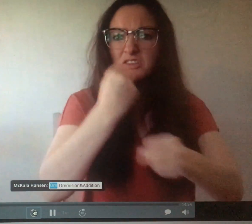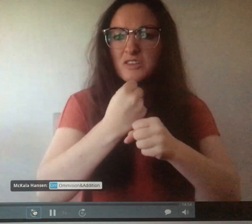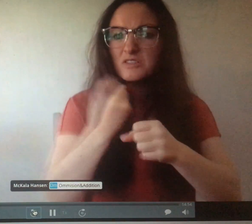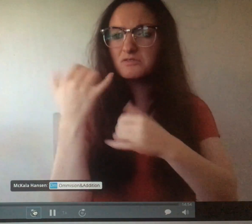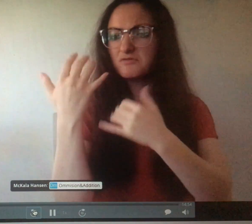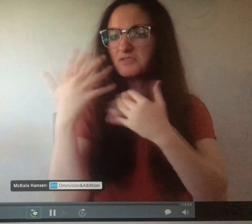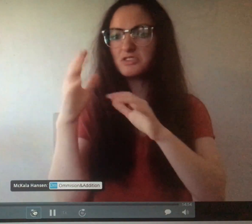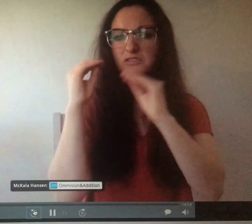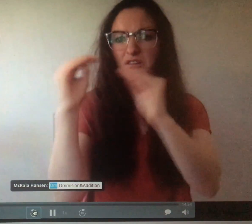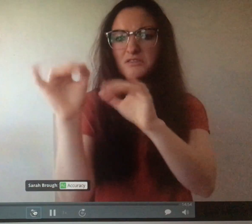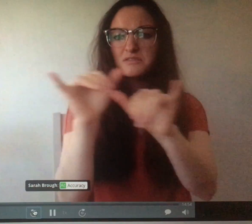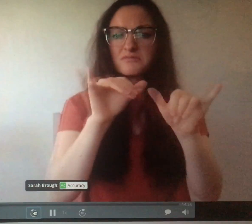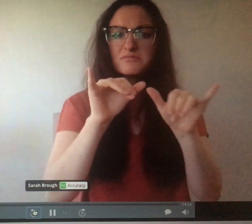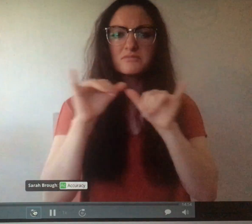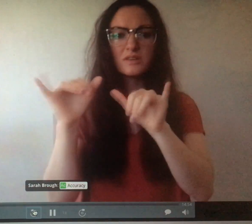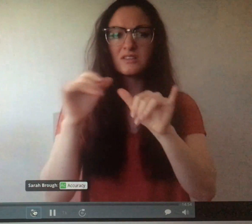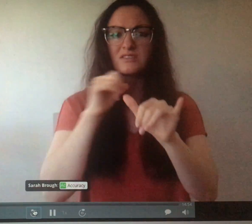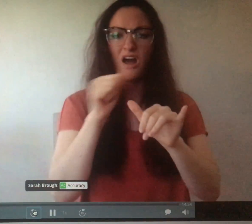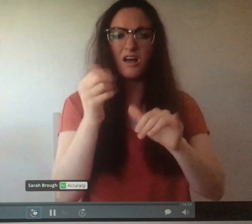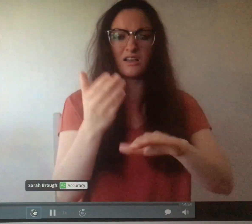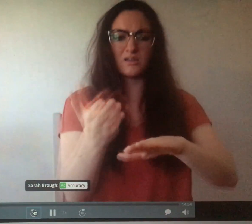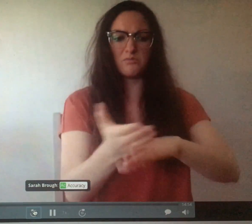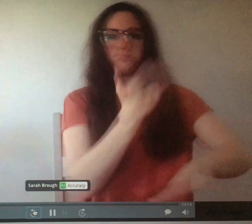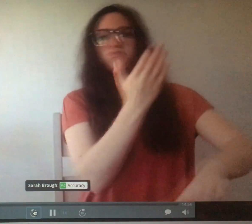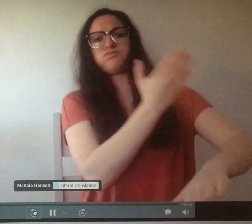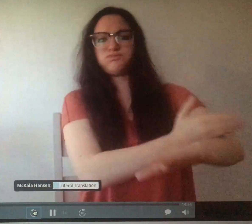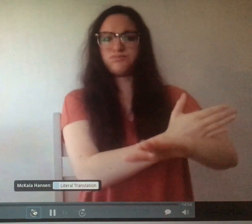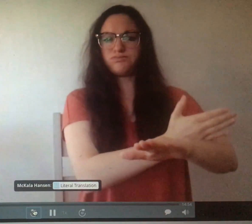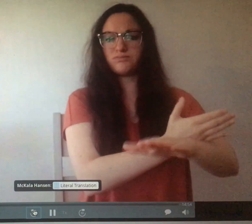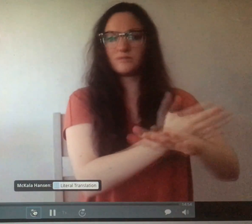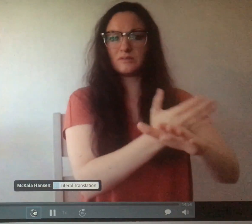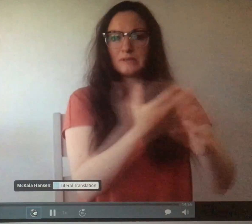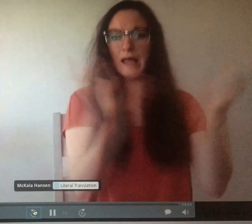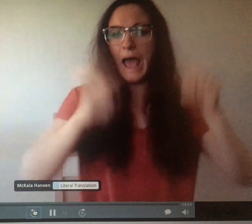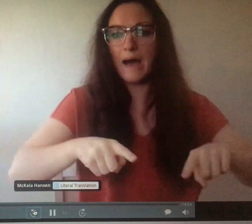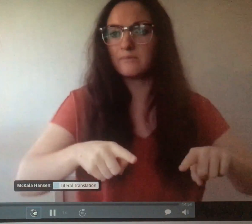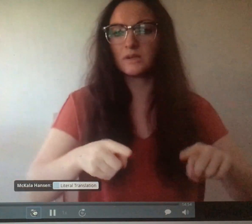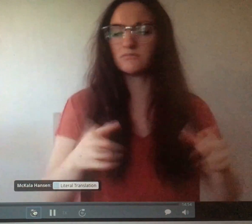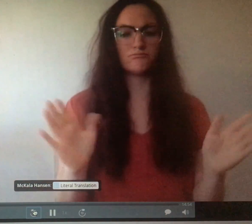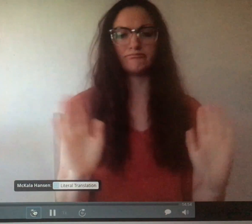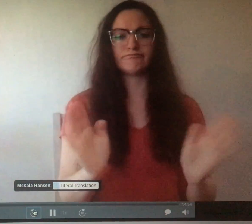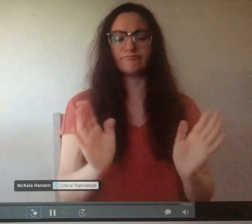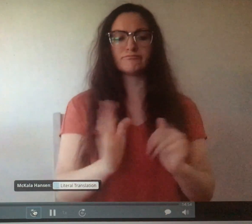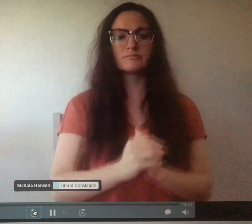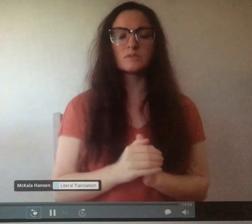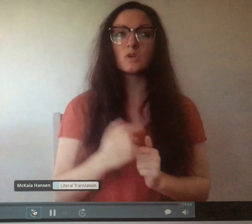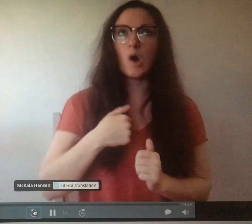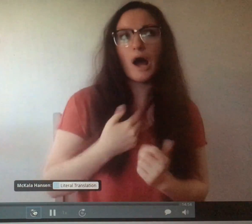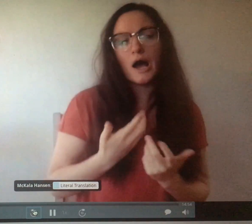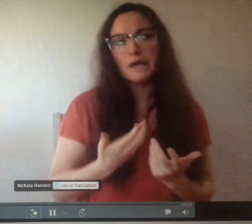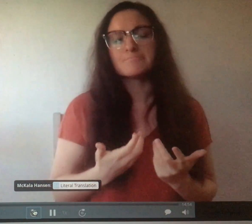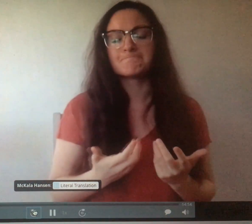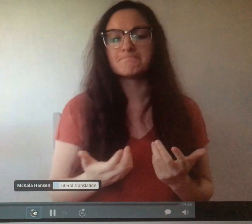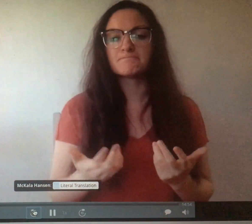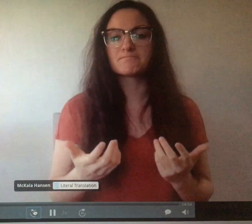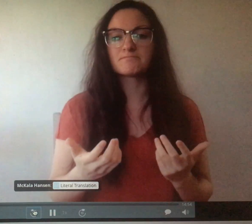chance. Once the exam ended, I ran more complete statistics on the